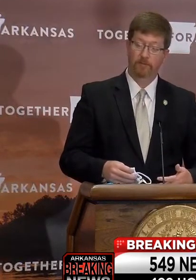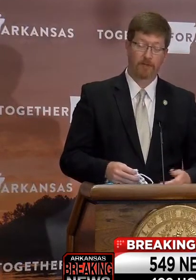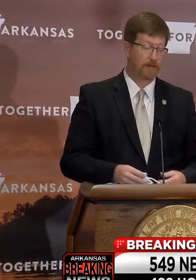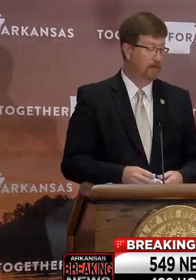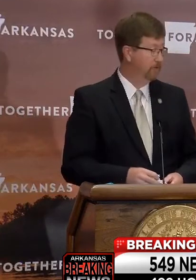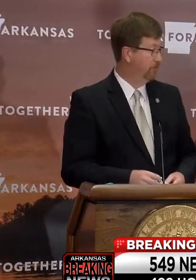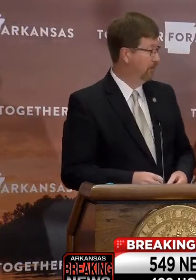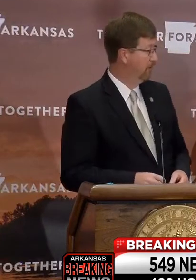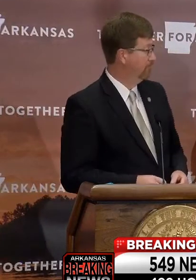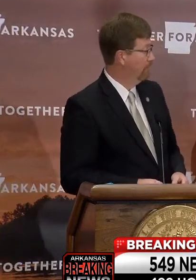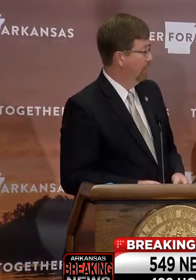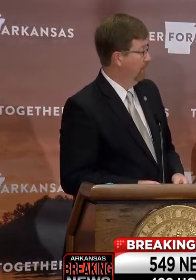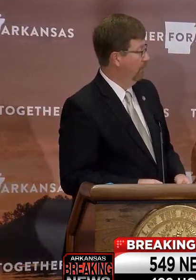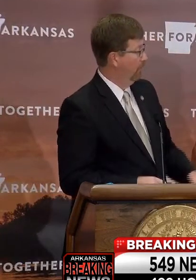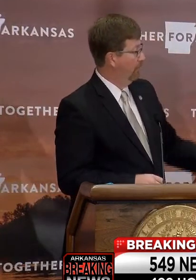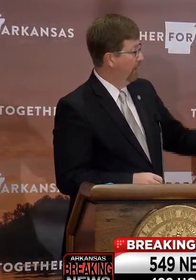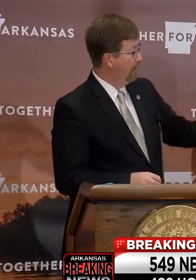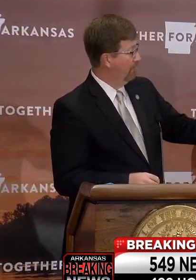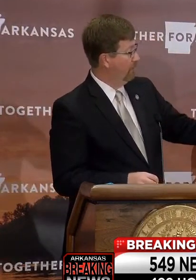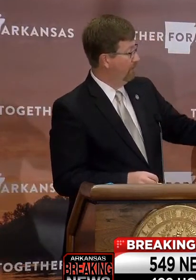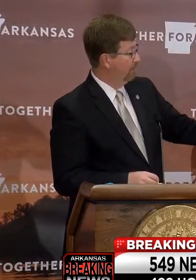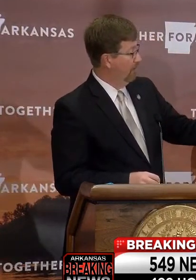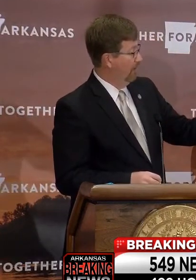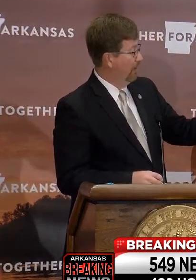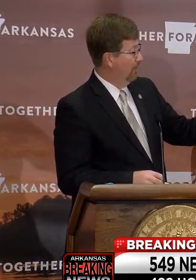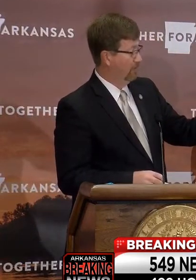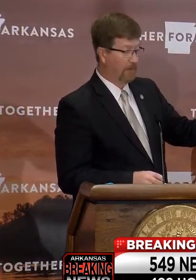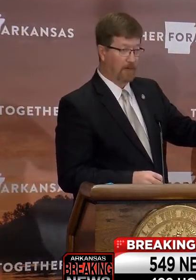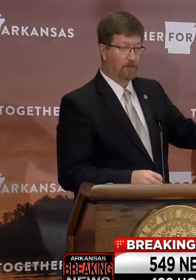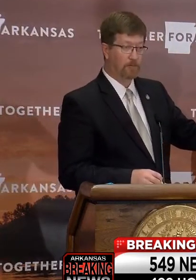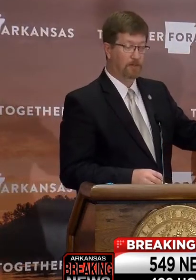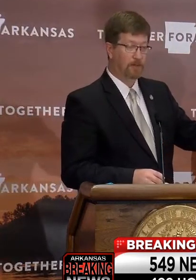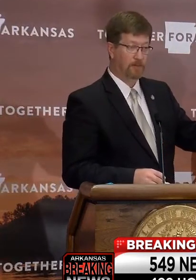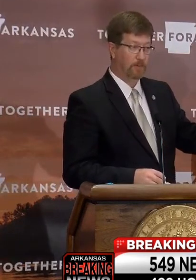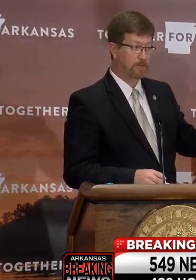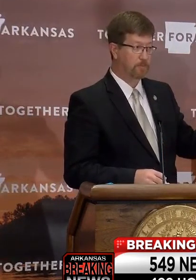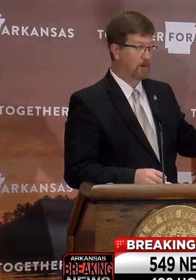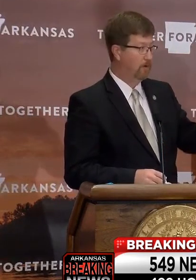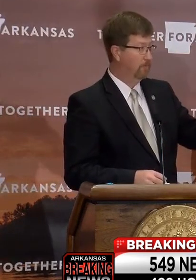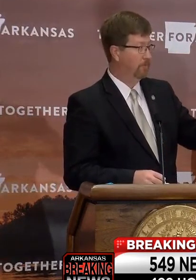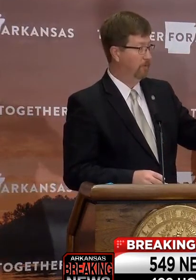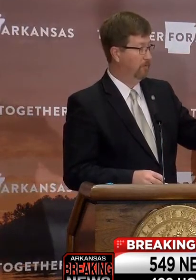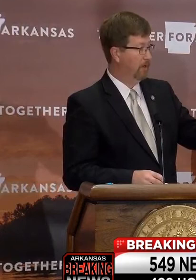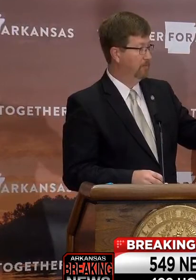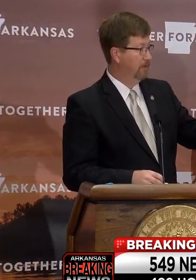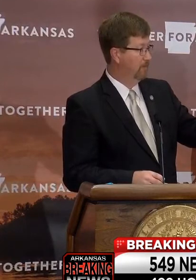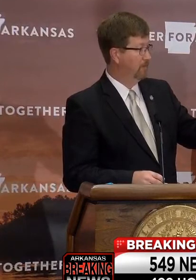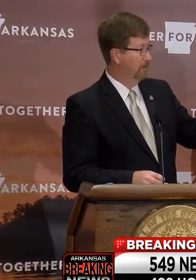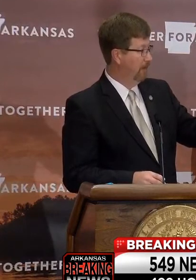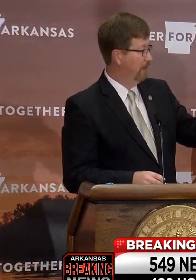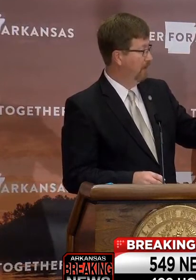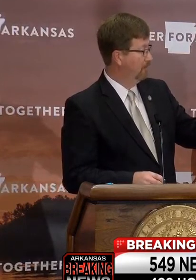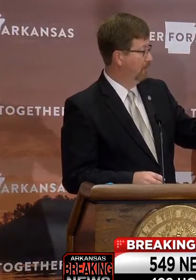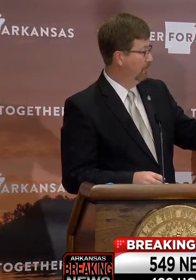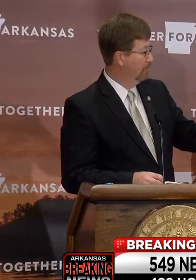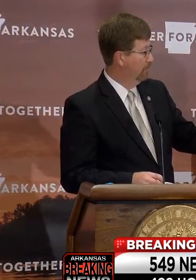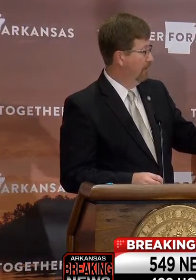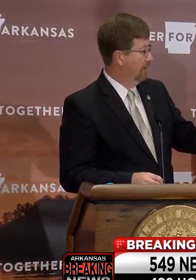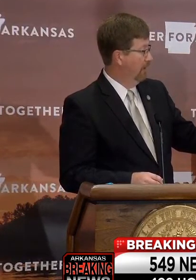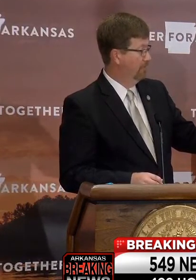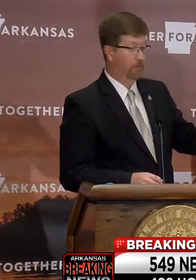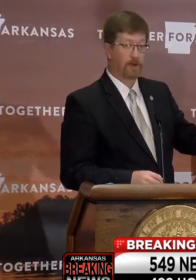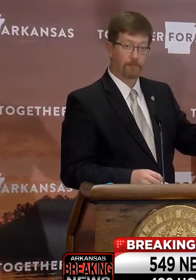we had provided and issued earlier. But what we have is the scale that we just brought over from Dr. Thompson and ACI's